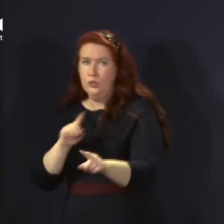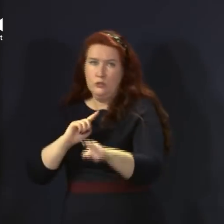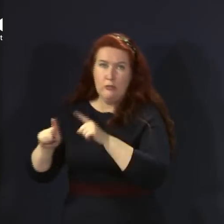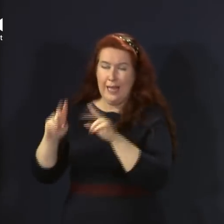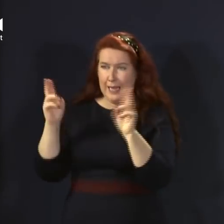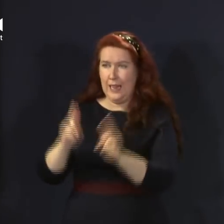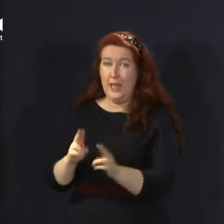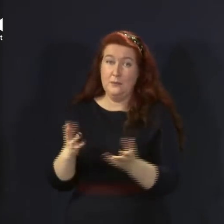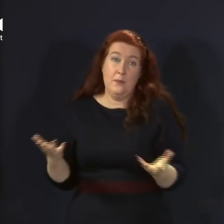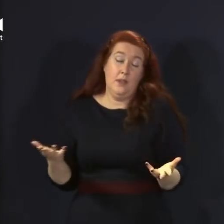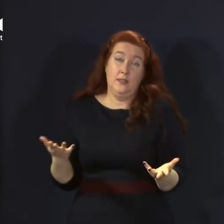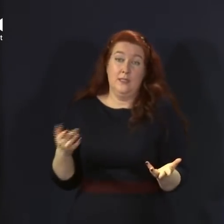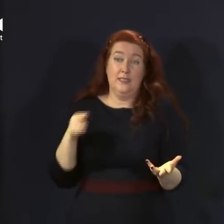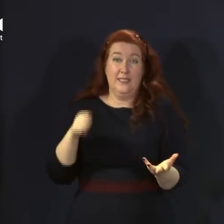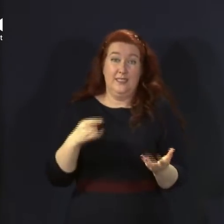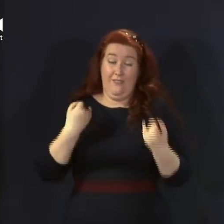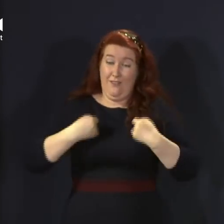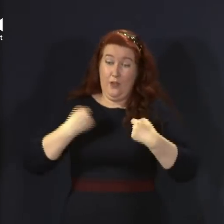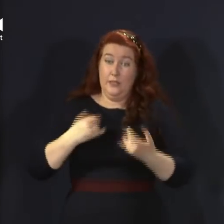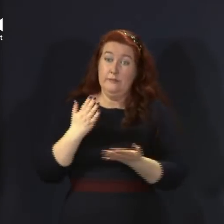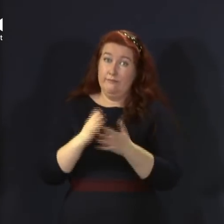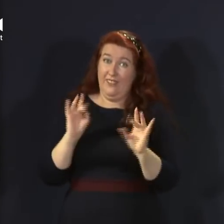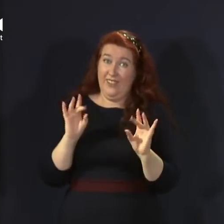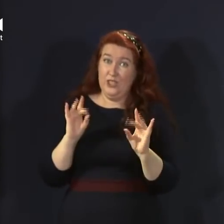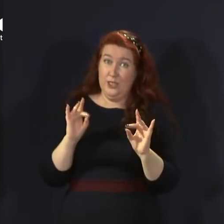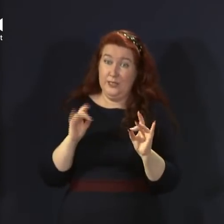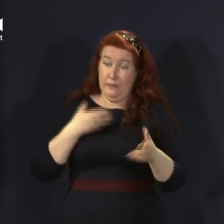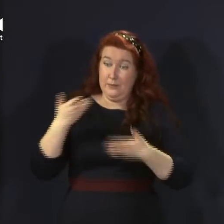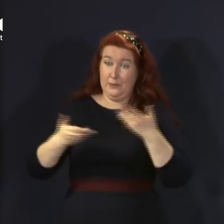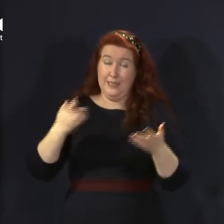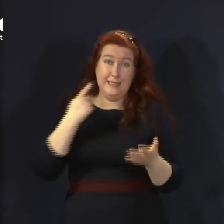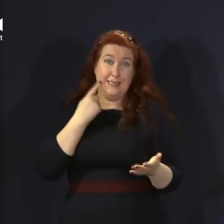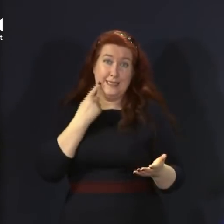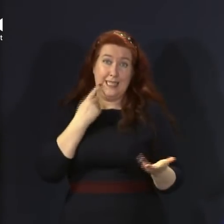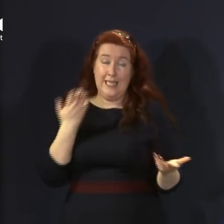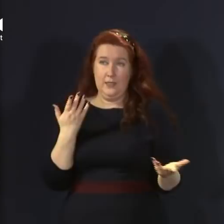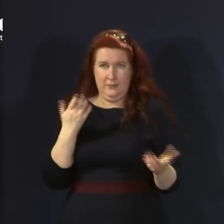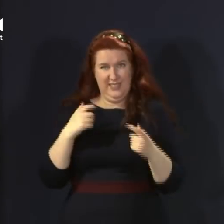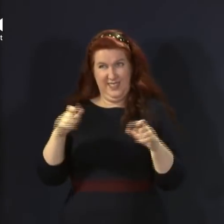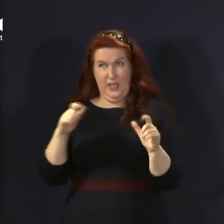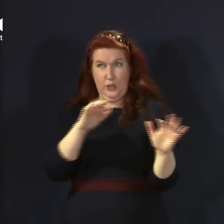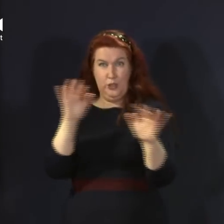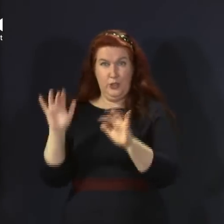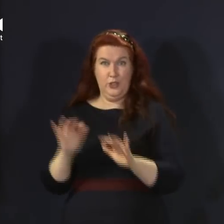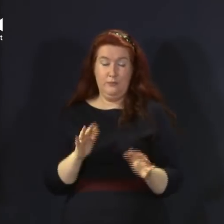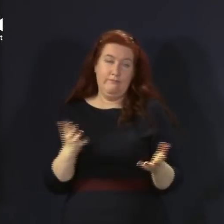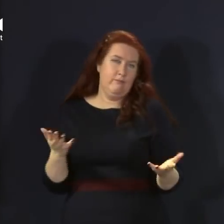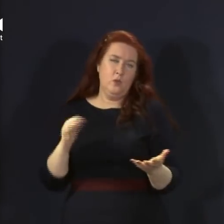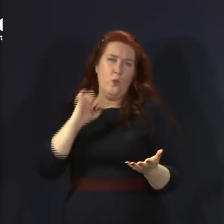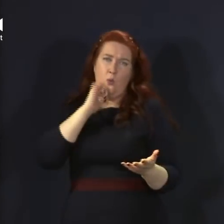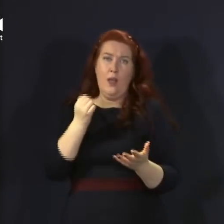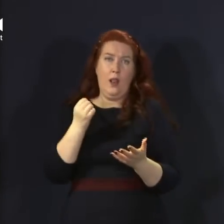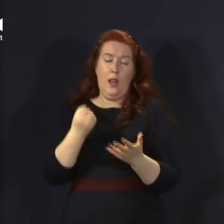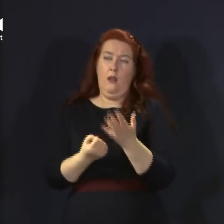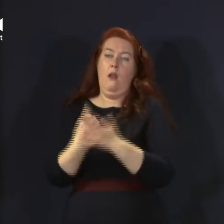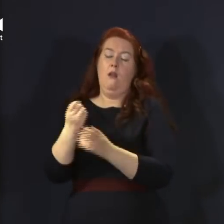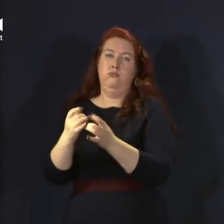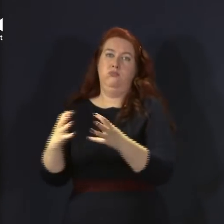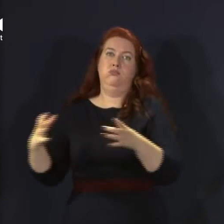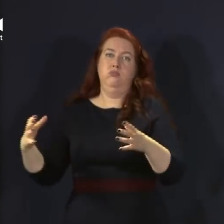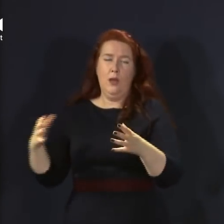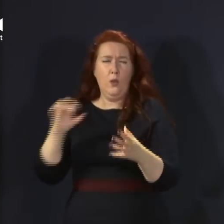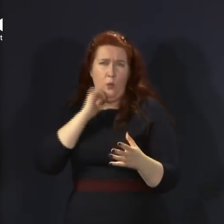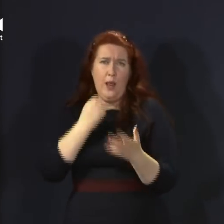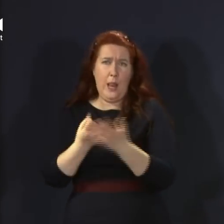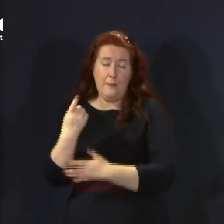likelihood of that. But this is an infectious virus which hasn't gone away. So the likelihood is we will see outbreaks, and we need to react to those outbreaks.